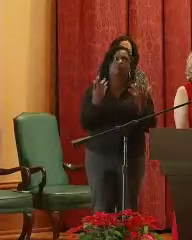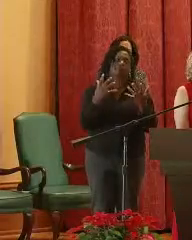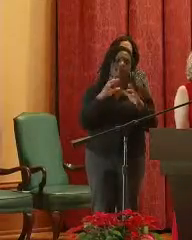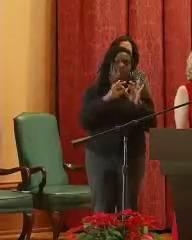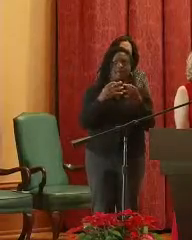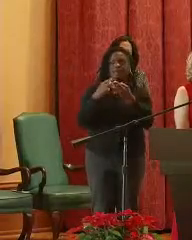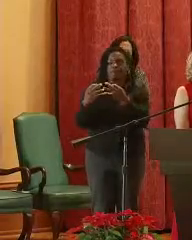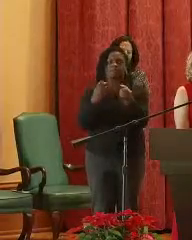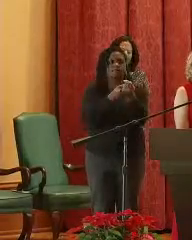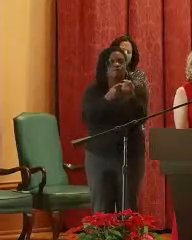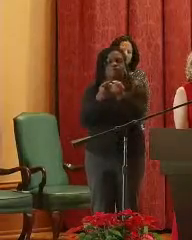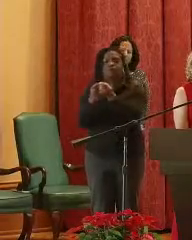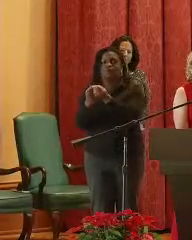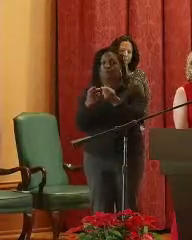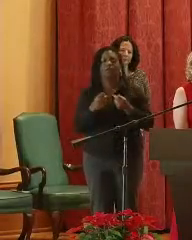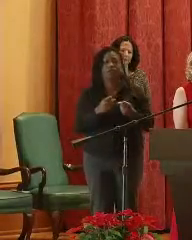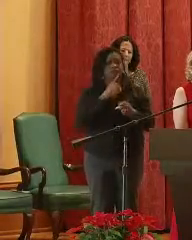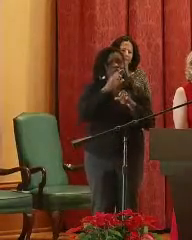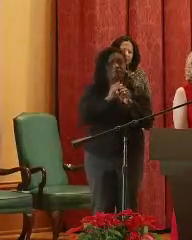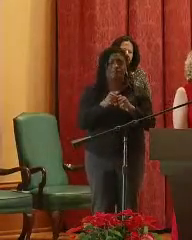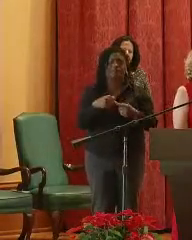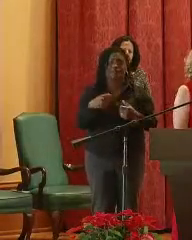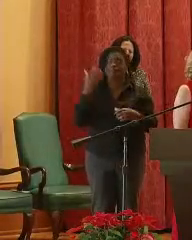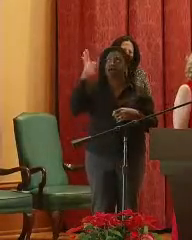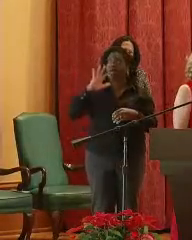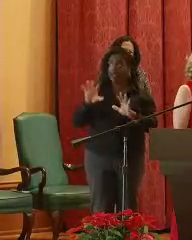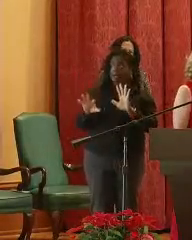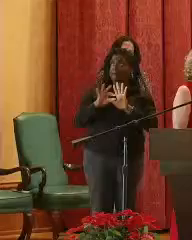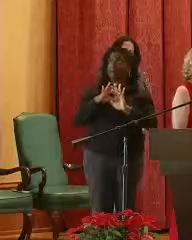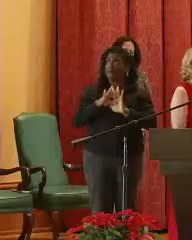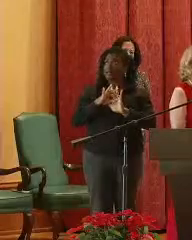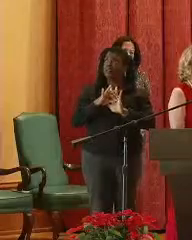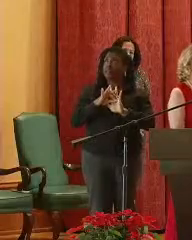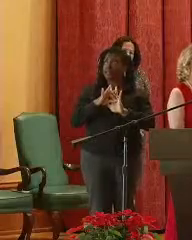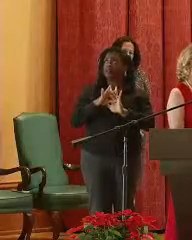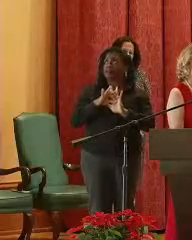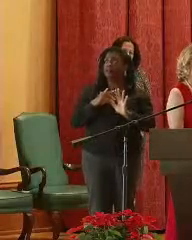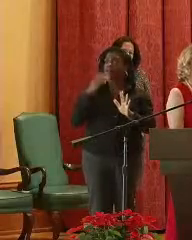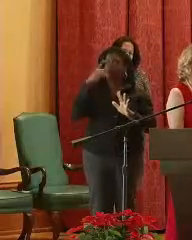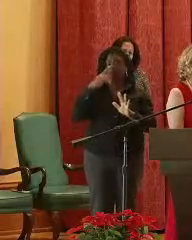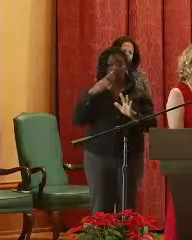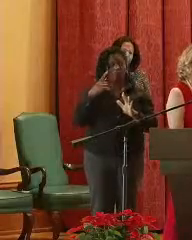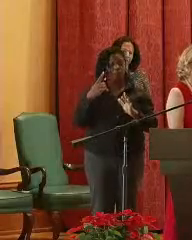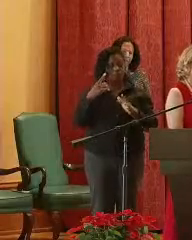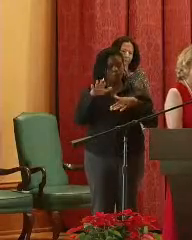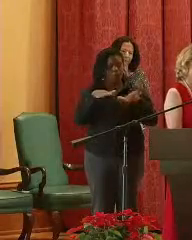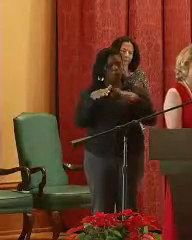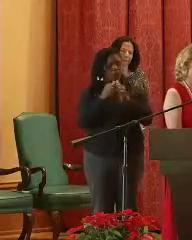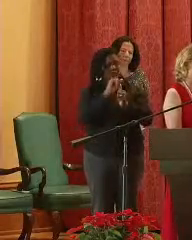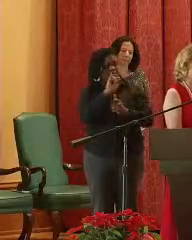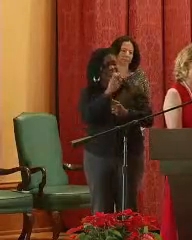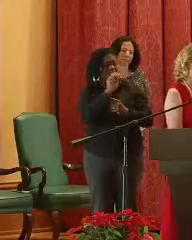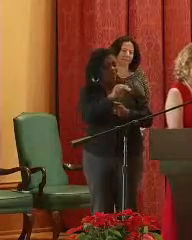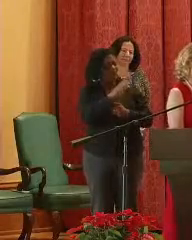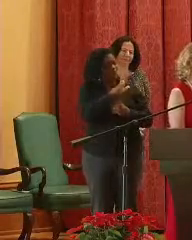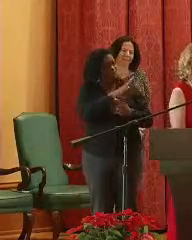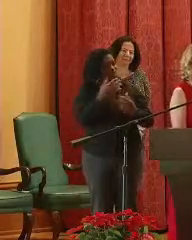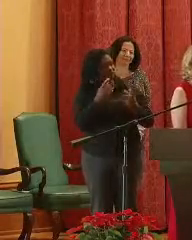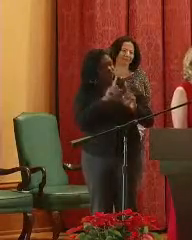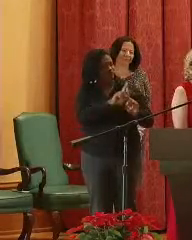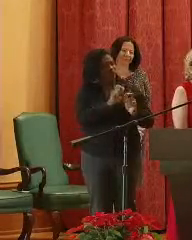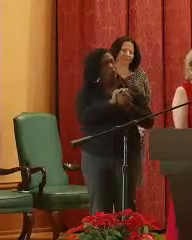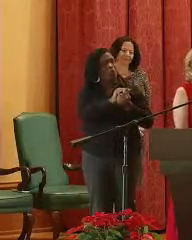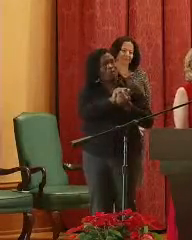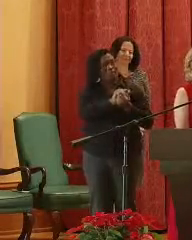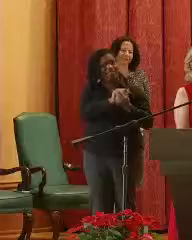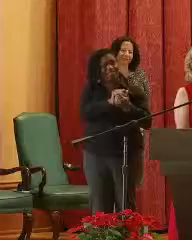blessed God chose me to walk with Jen on her path through life. For it is